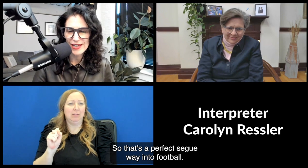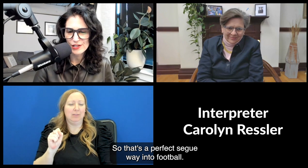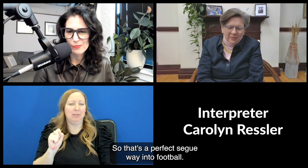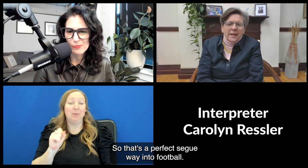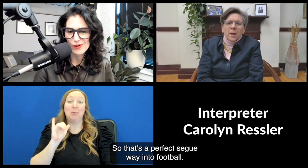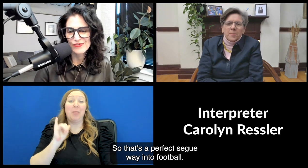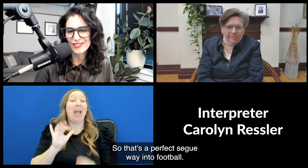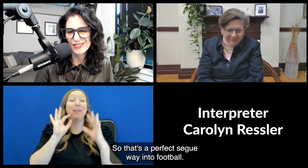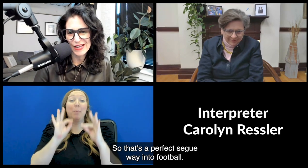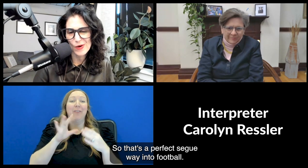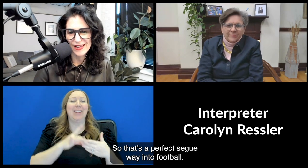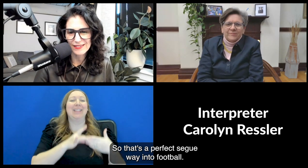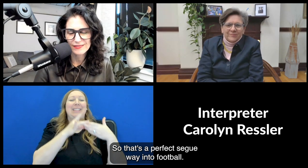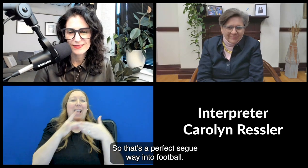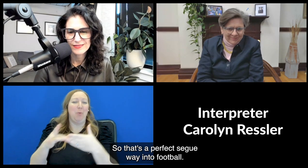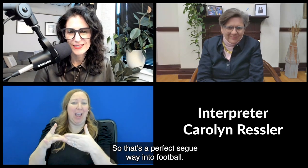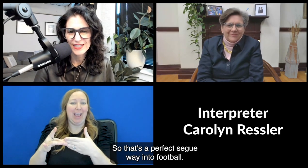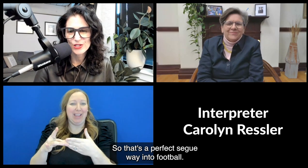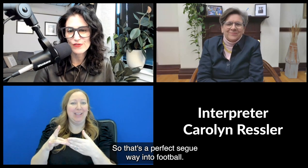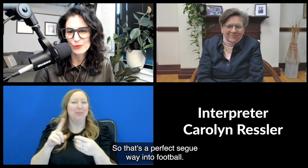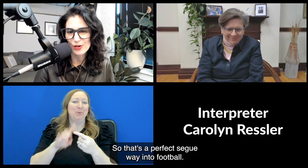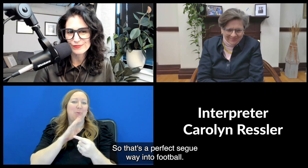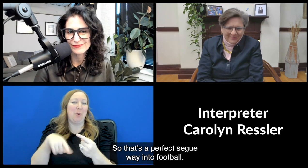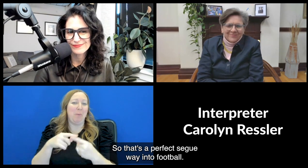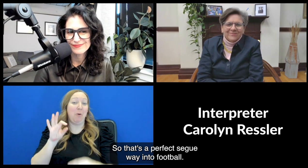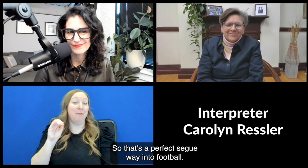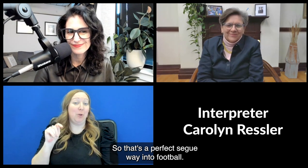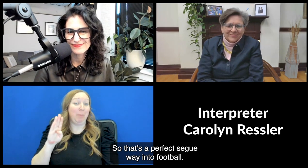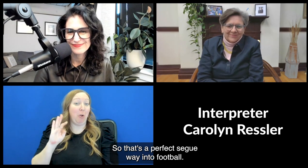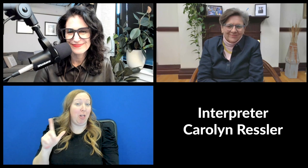So that's a perfect segue into football.